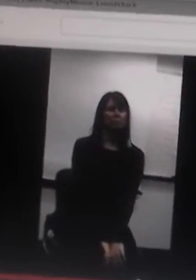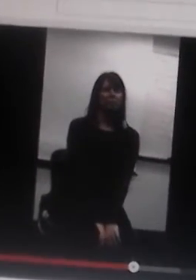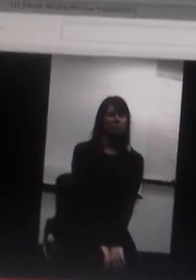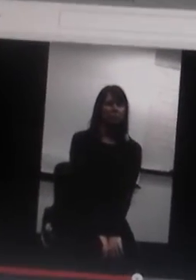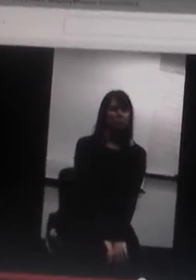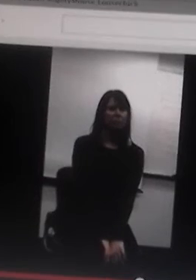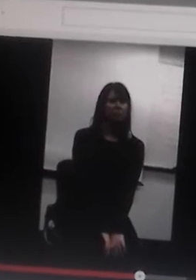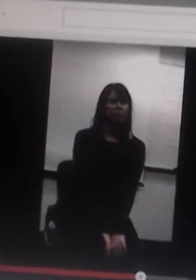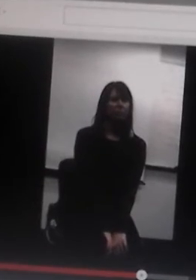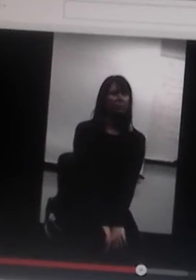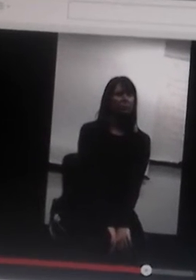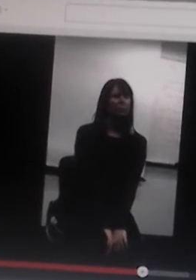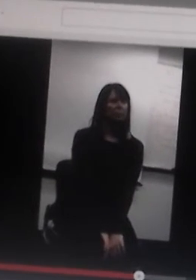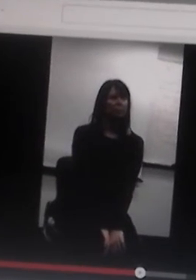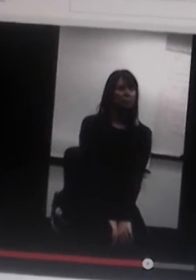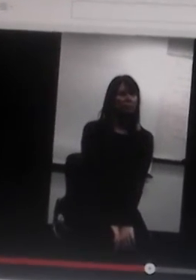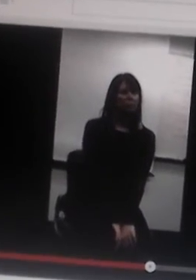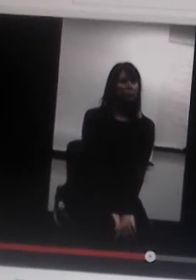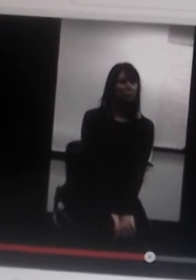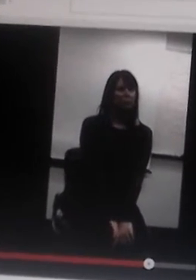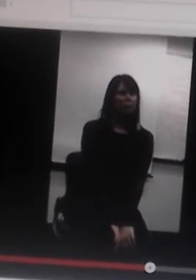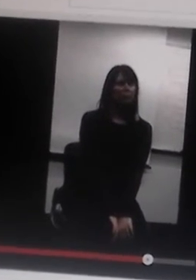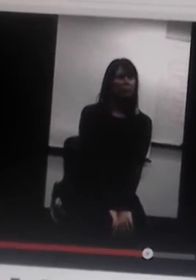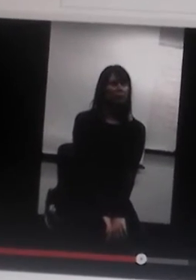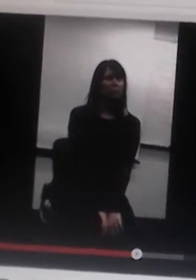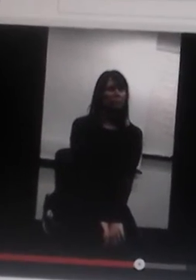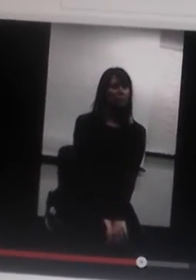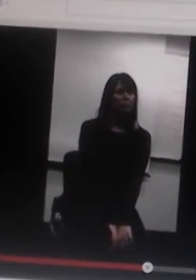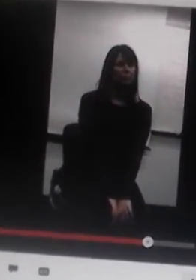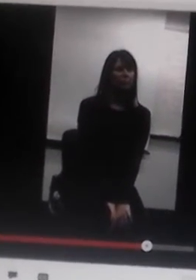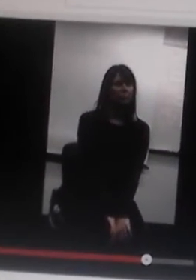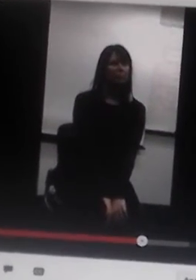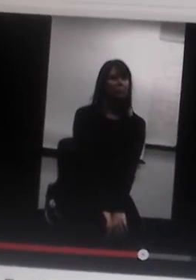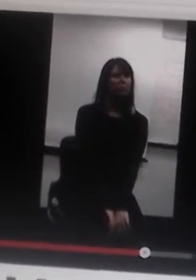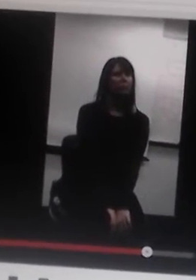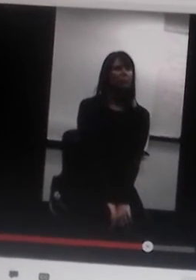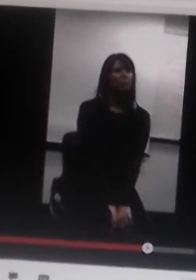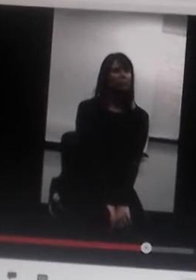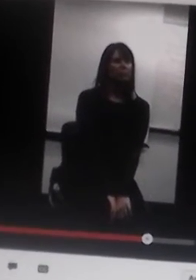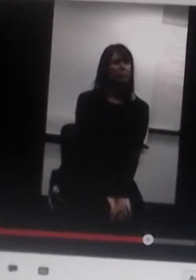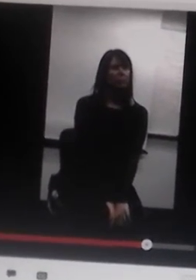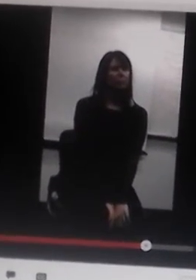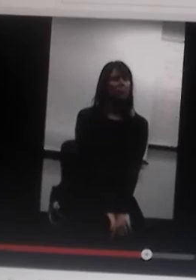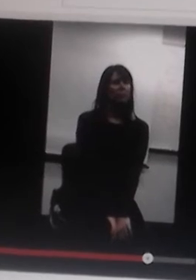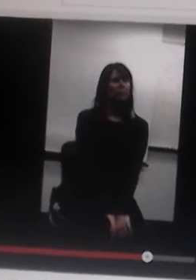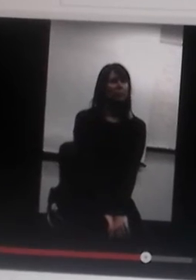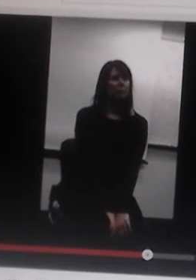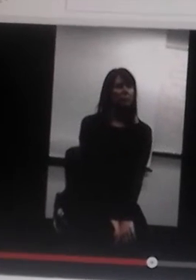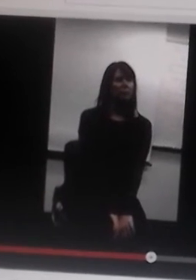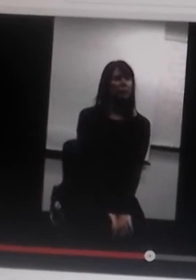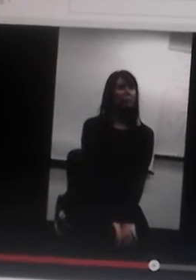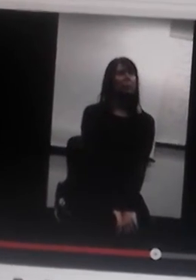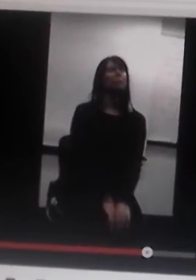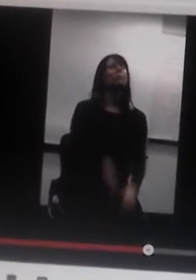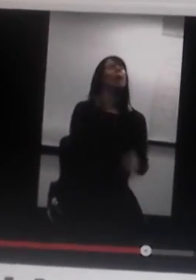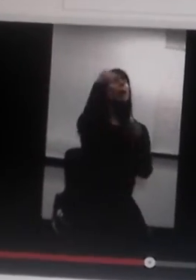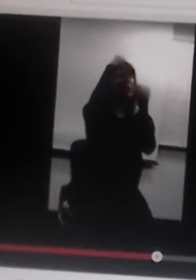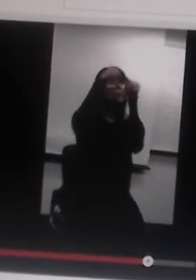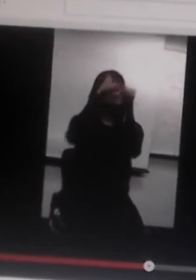It was very much oral. I didn't have any exposure to the language. I didn't have any deaf friends.